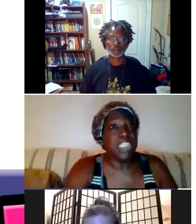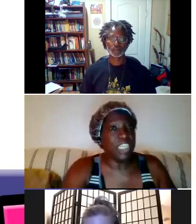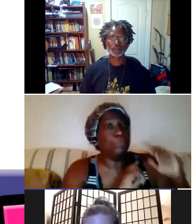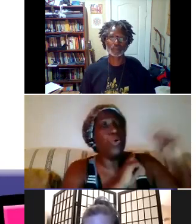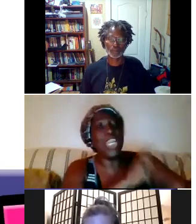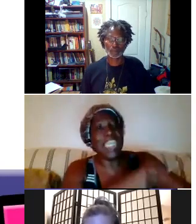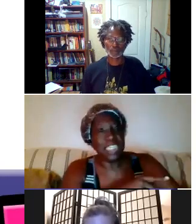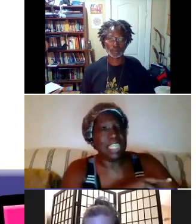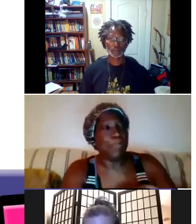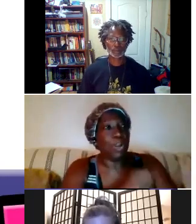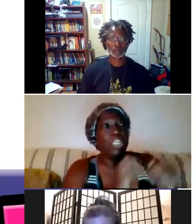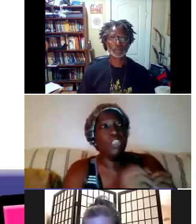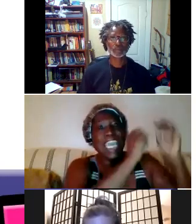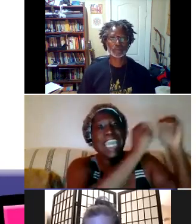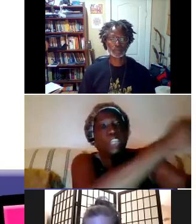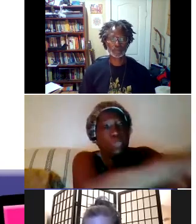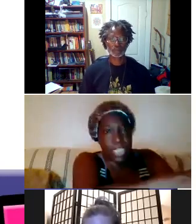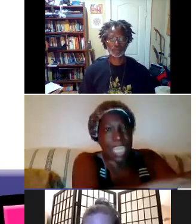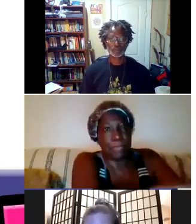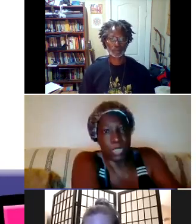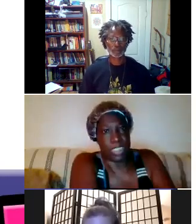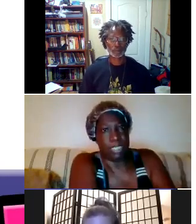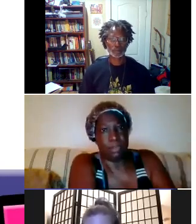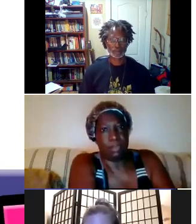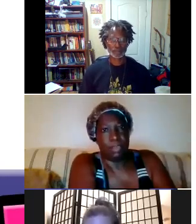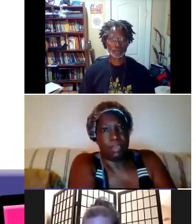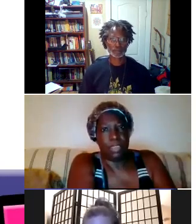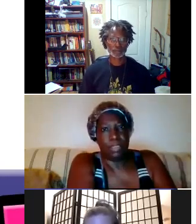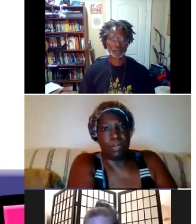specific person, you're pointing to that, or you're signing toward that person.